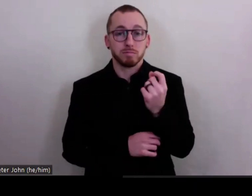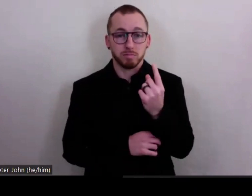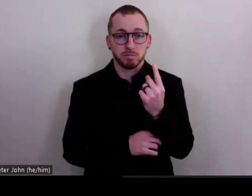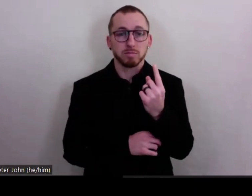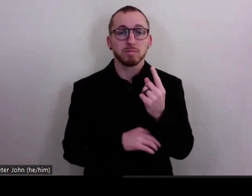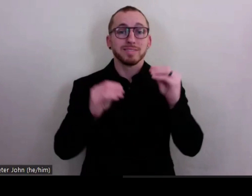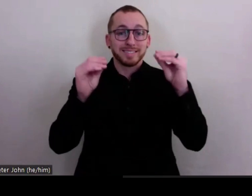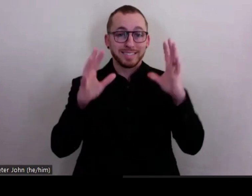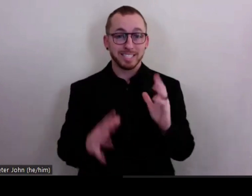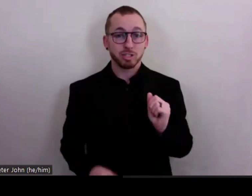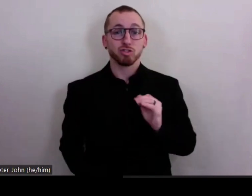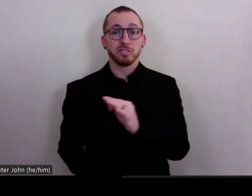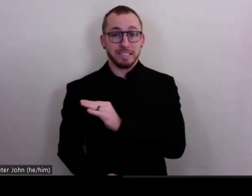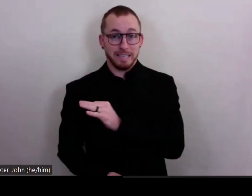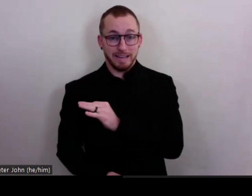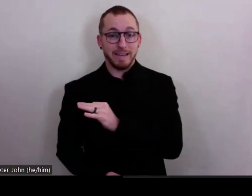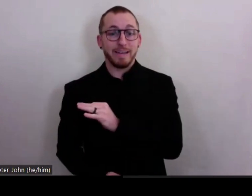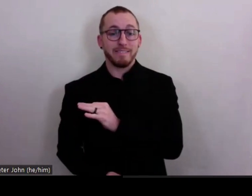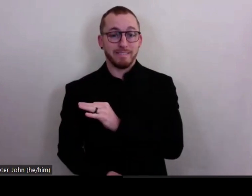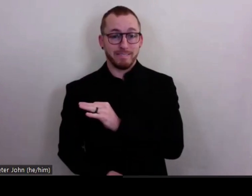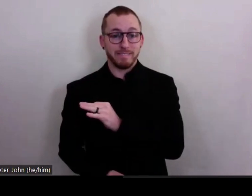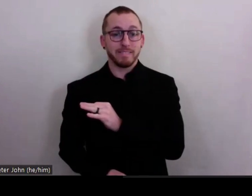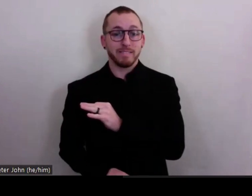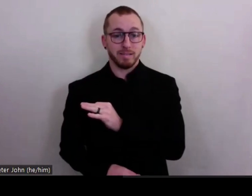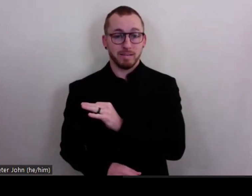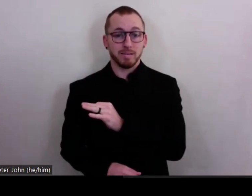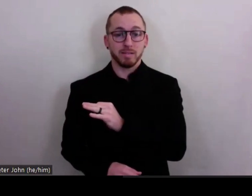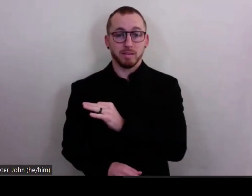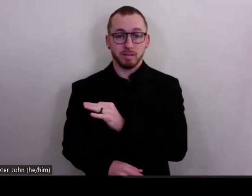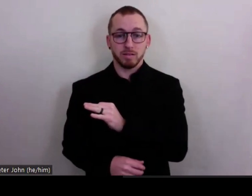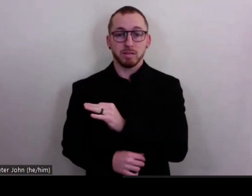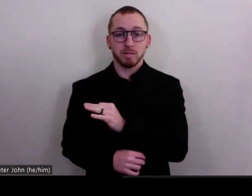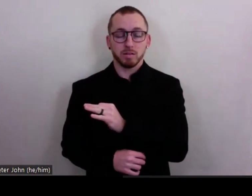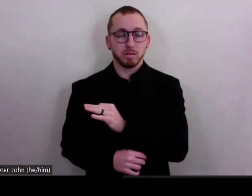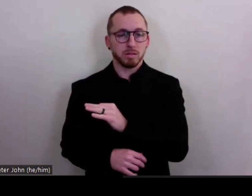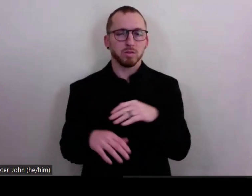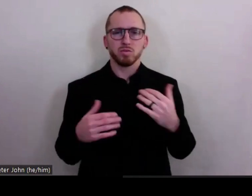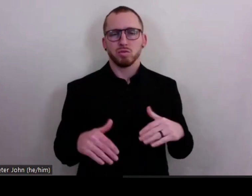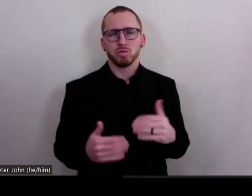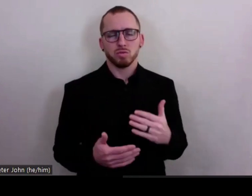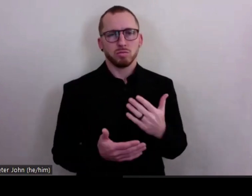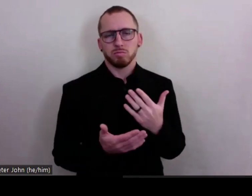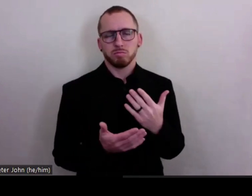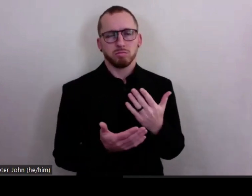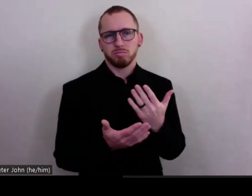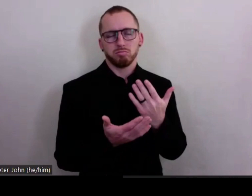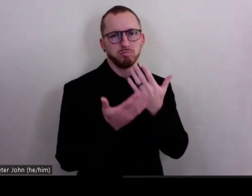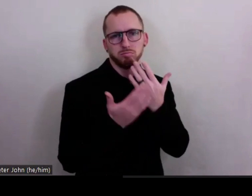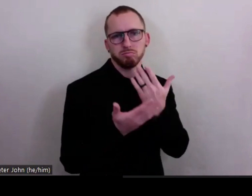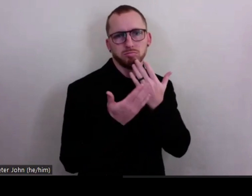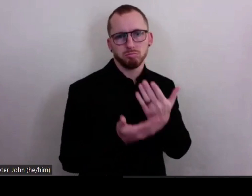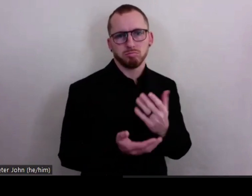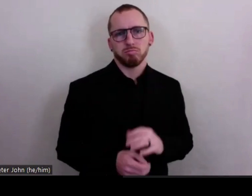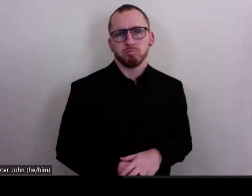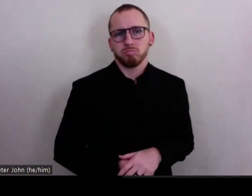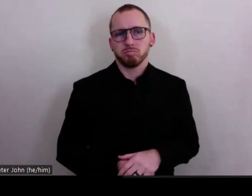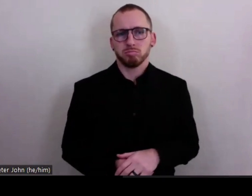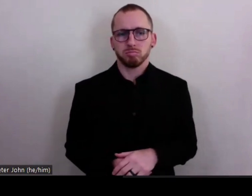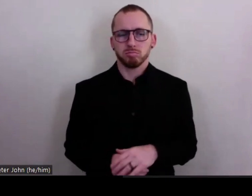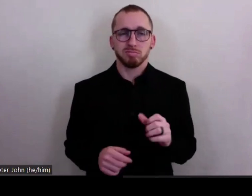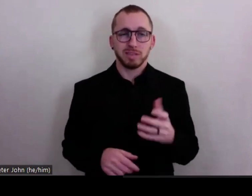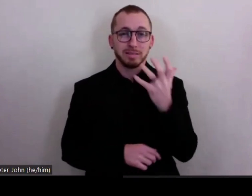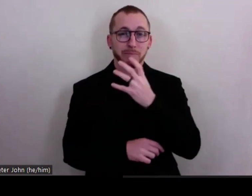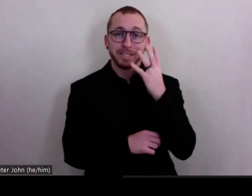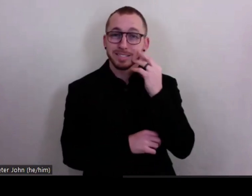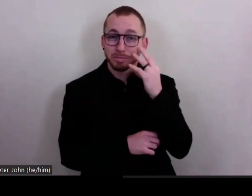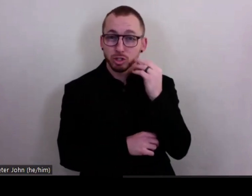there have been just a blessing, and the coaches that my children have been involved in, it has been such an amazing experience. And